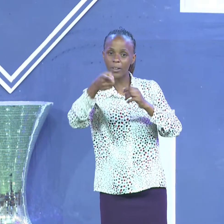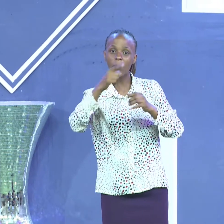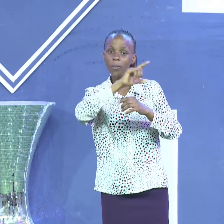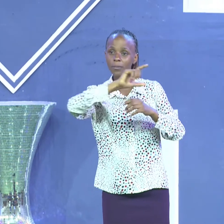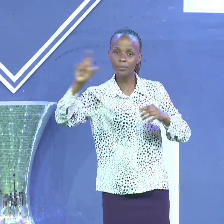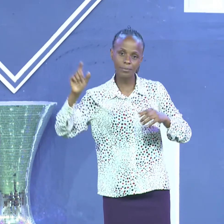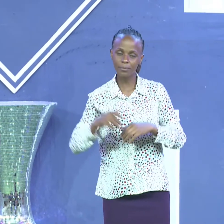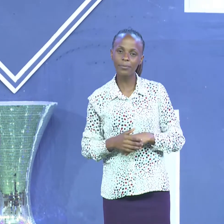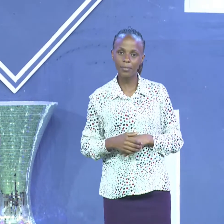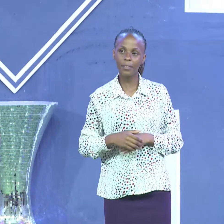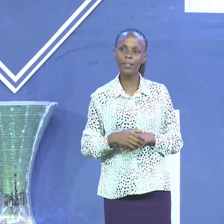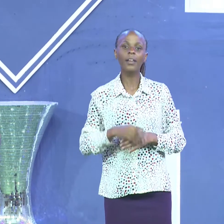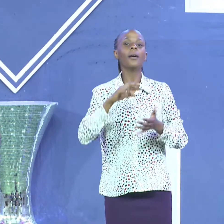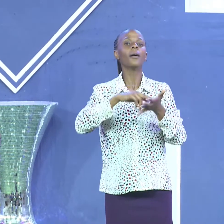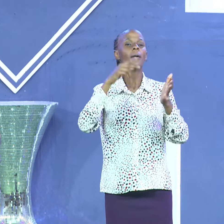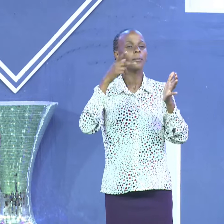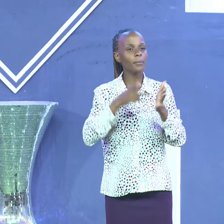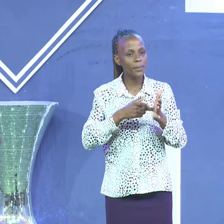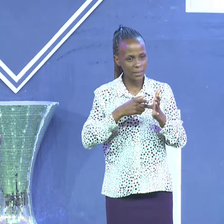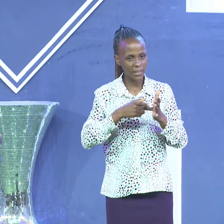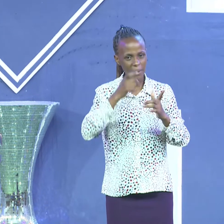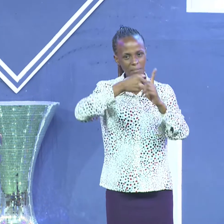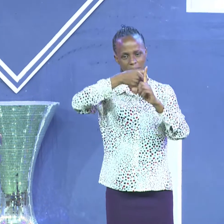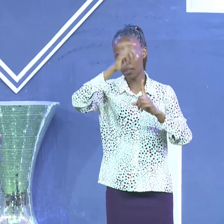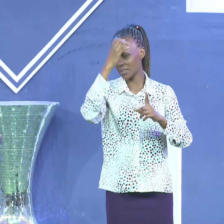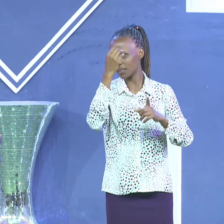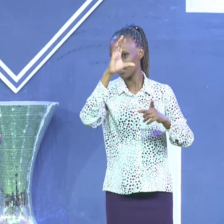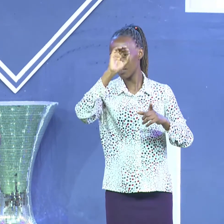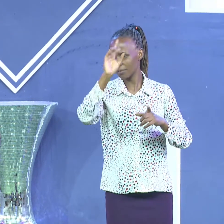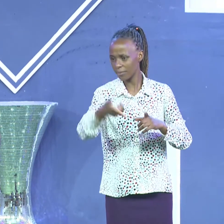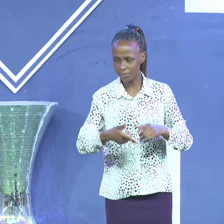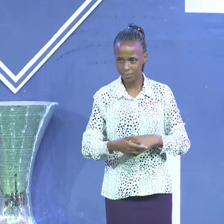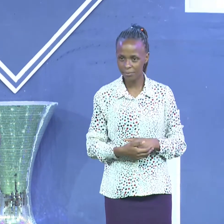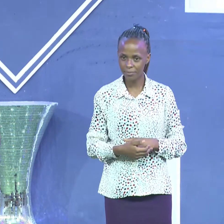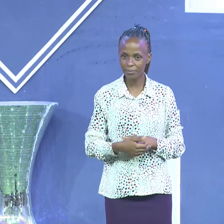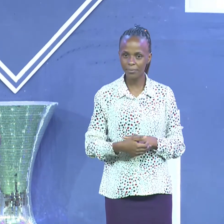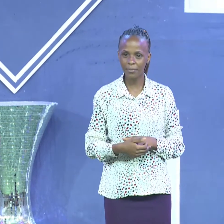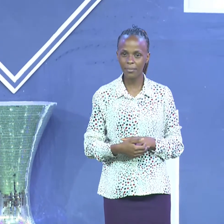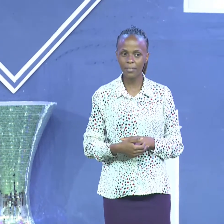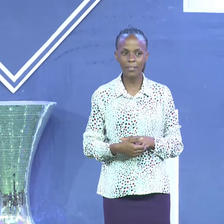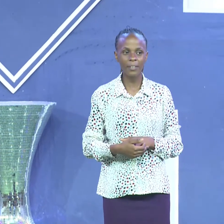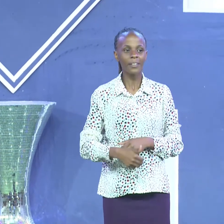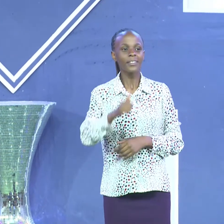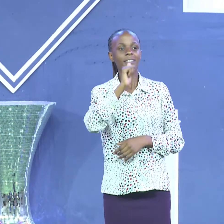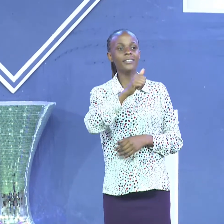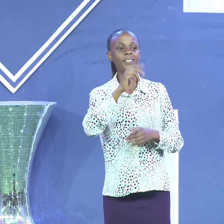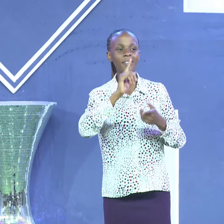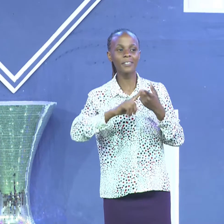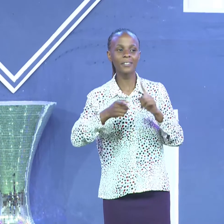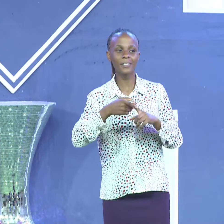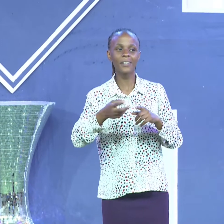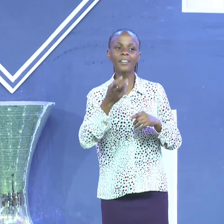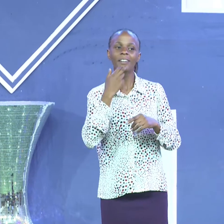15,000 weekly. Implying that is 60,000 every month. My